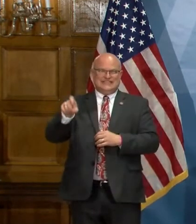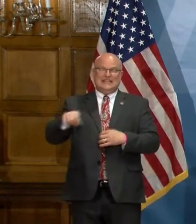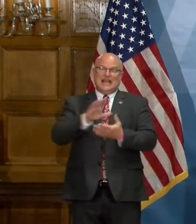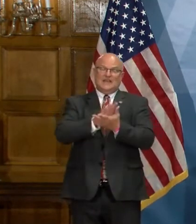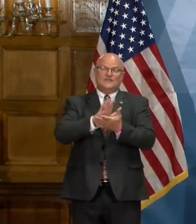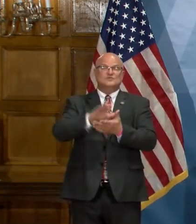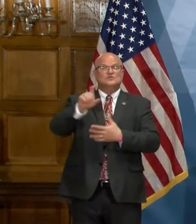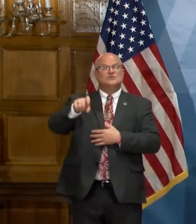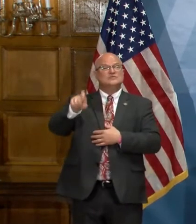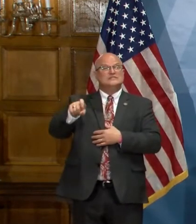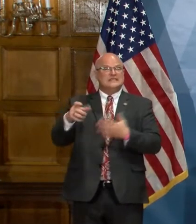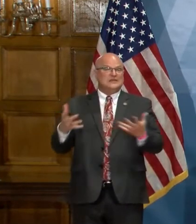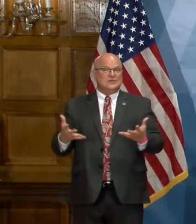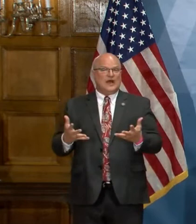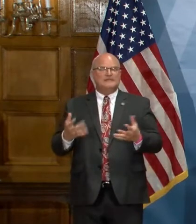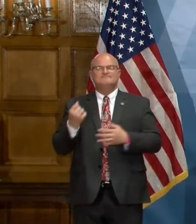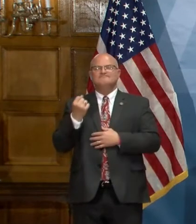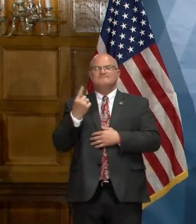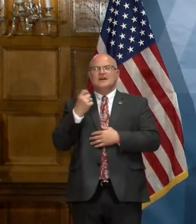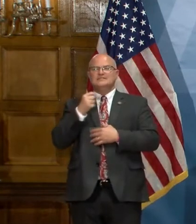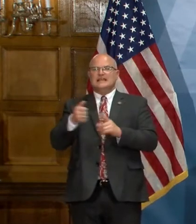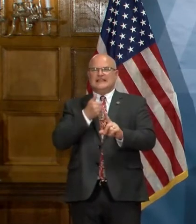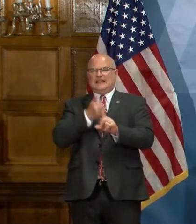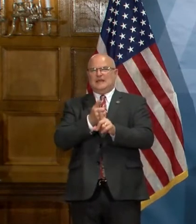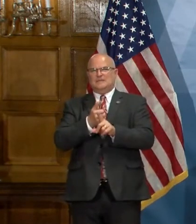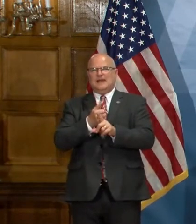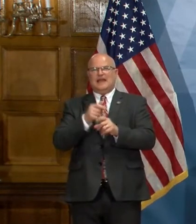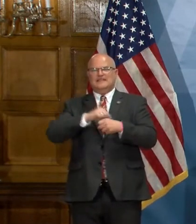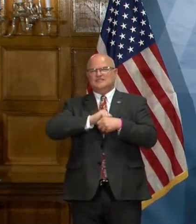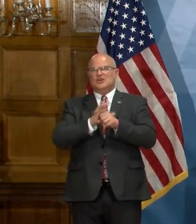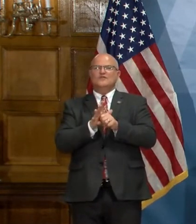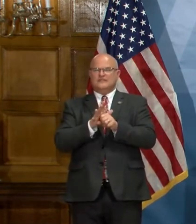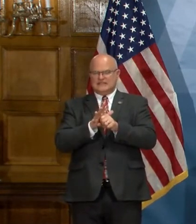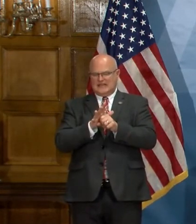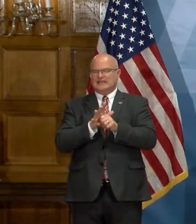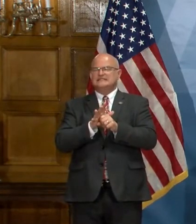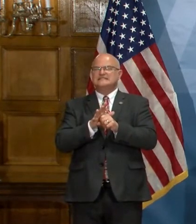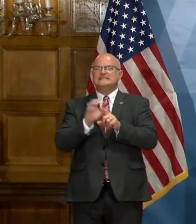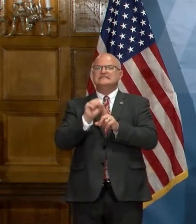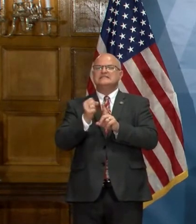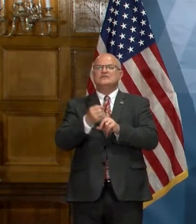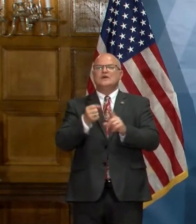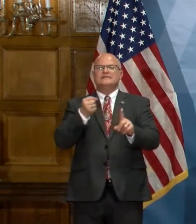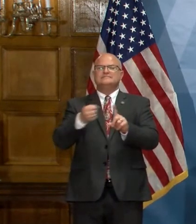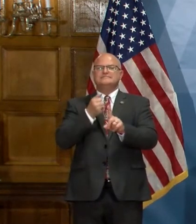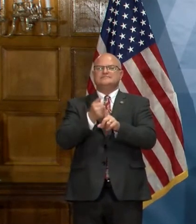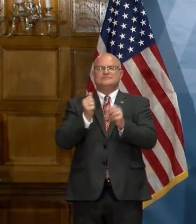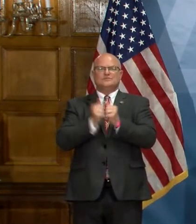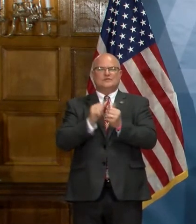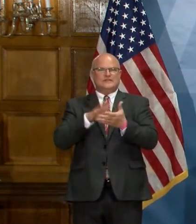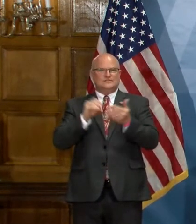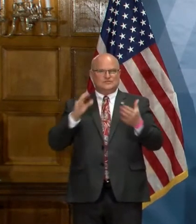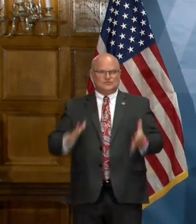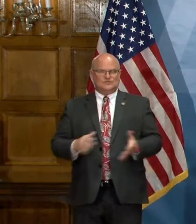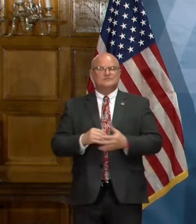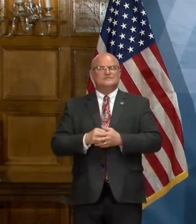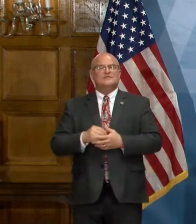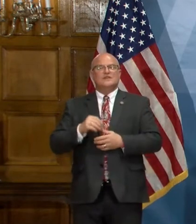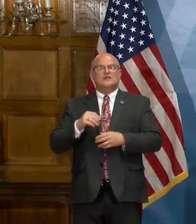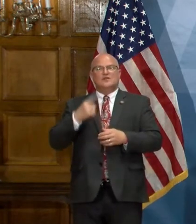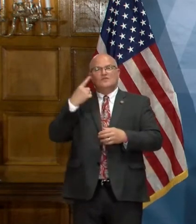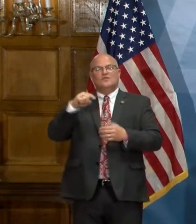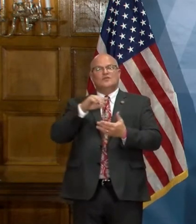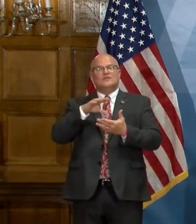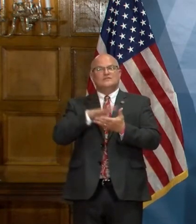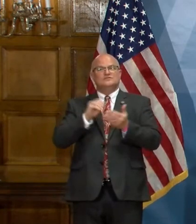schools need so that they can understand what the impact of this COVID-19 situation has done to the learning on the